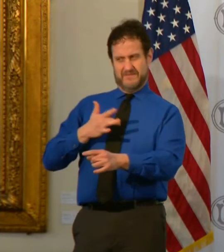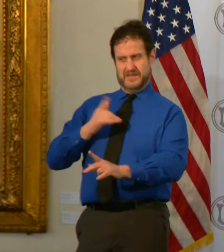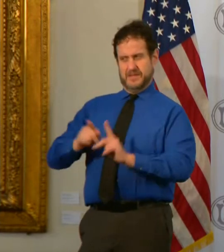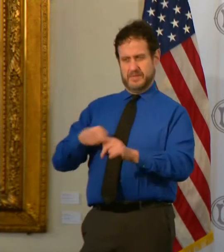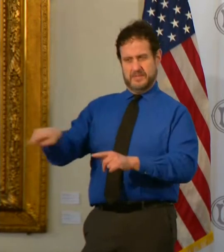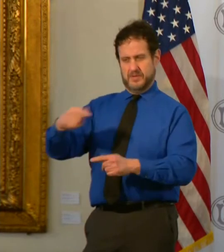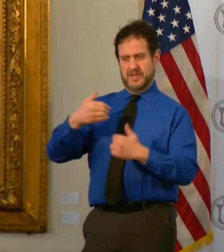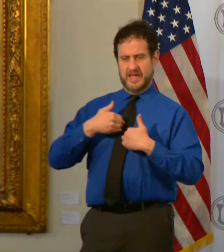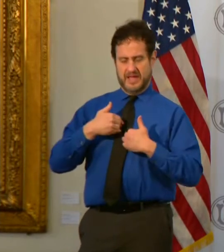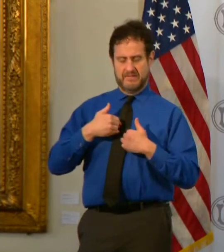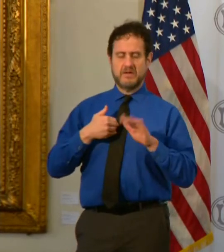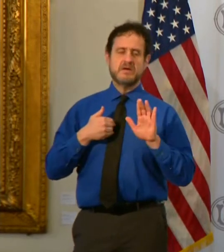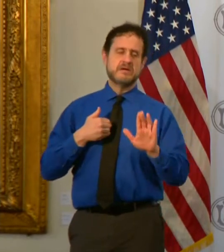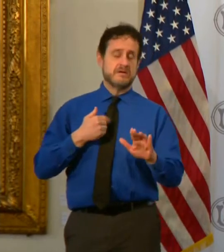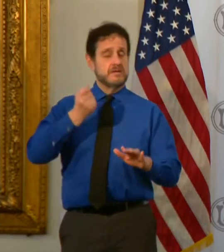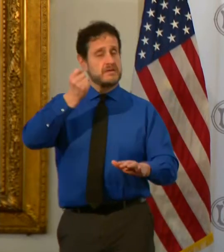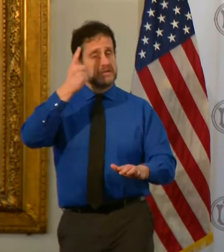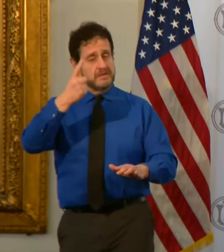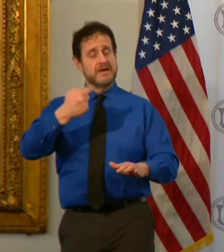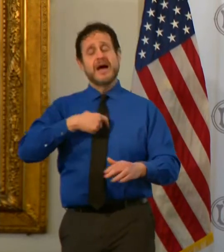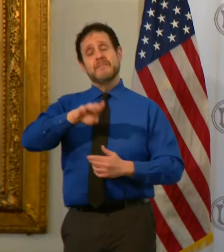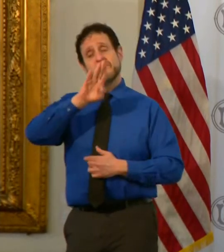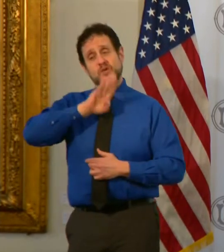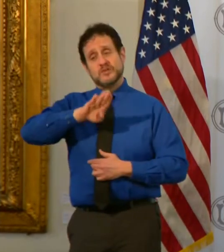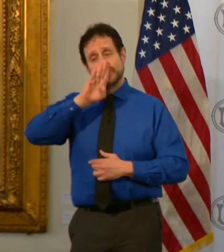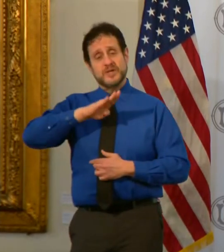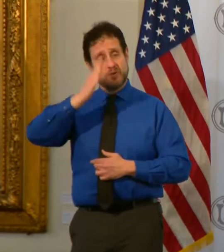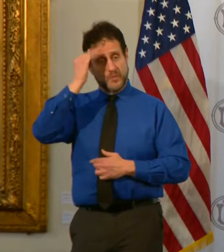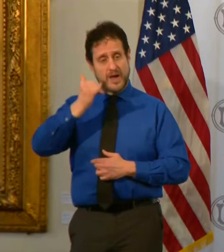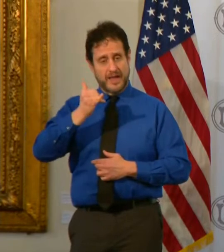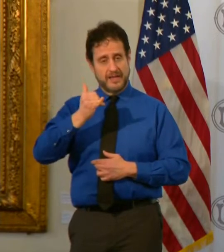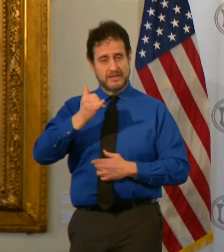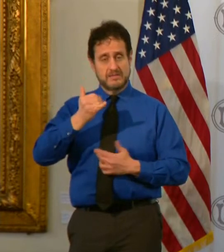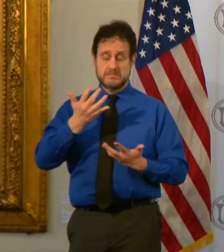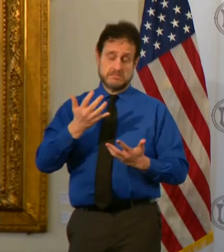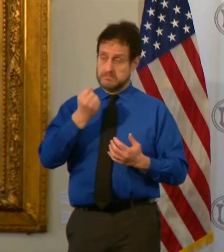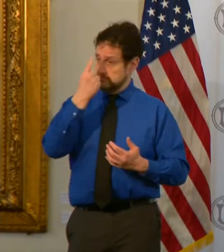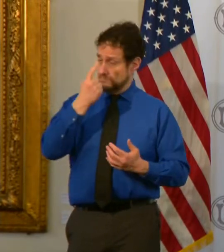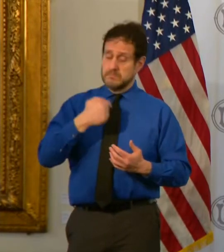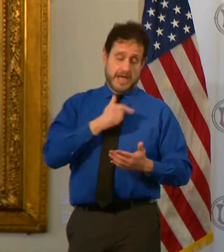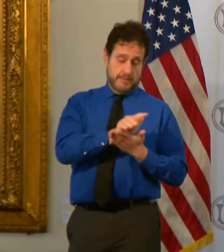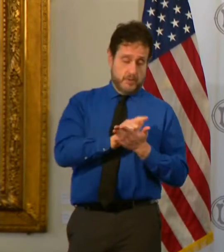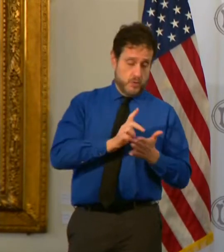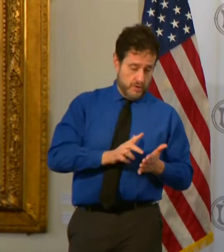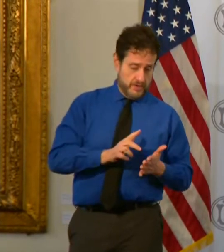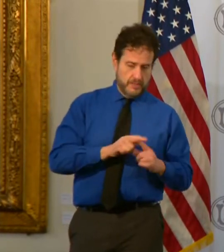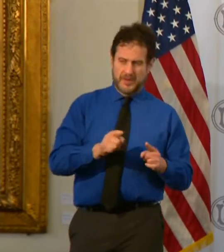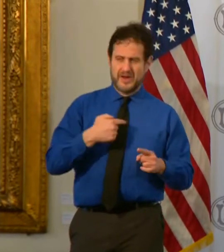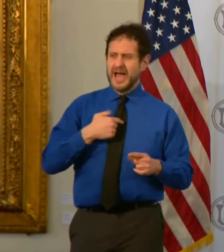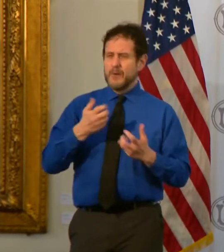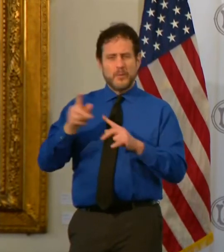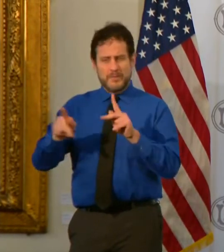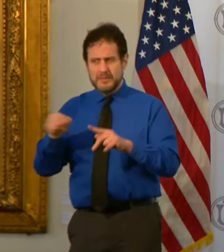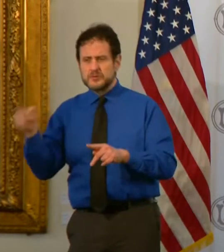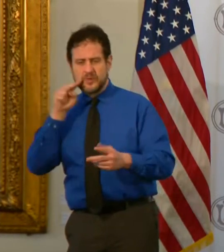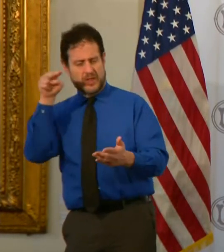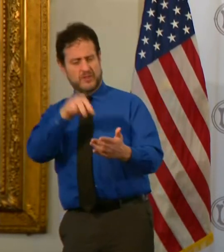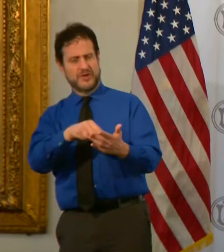Nothing frustrates me more as a lawyer than people not looking at the facts.